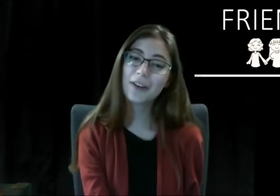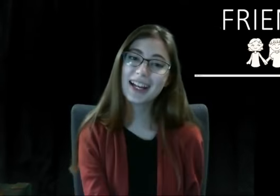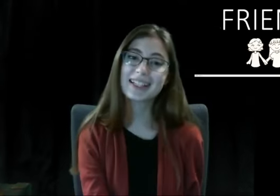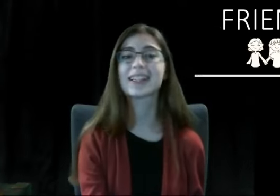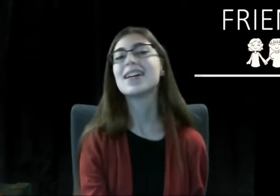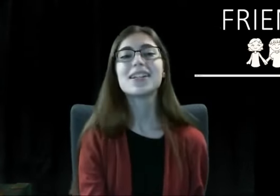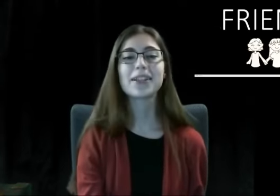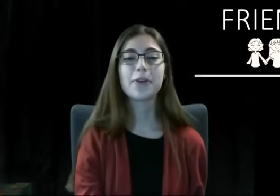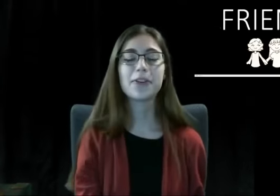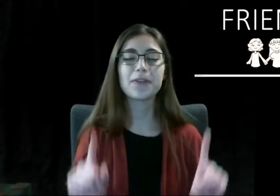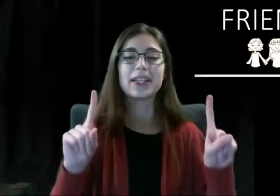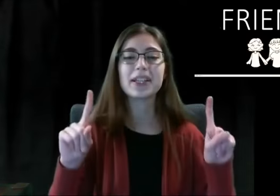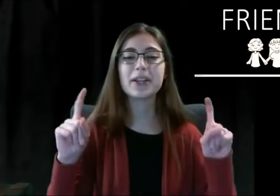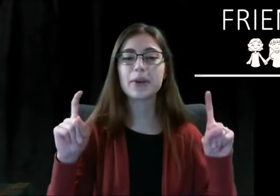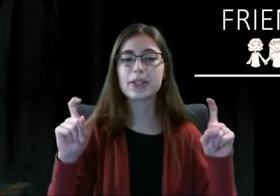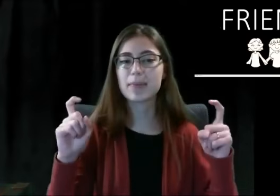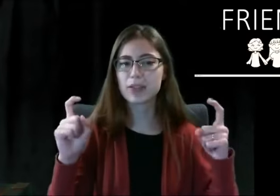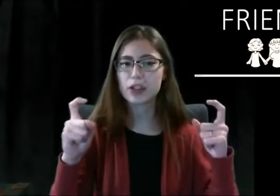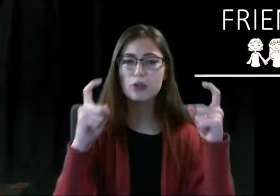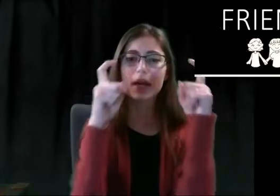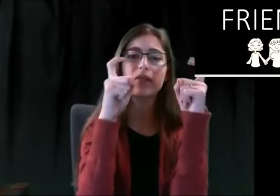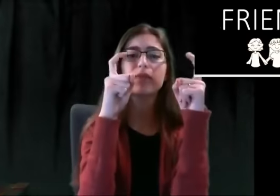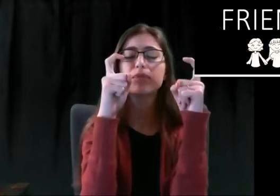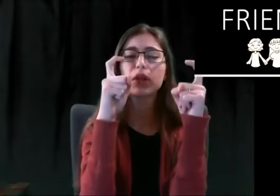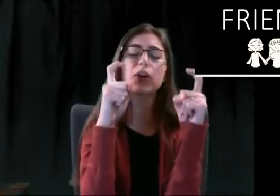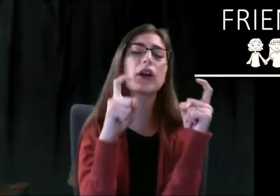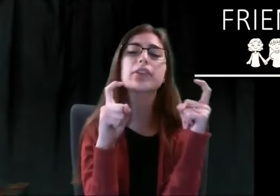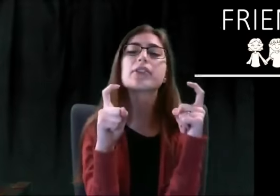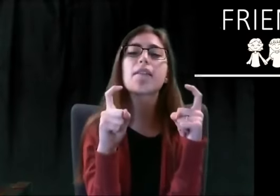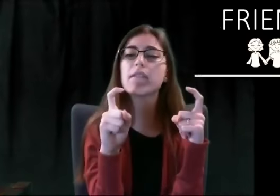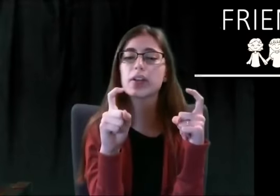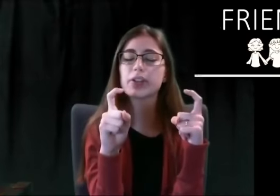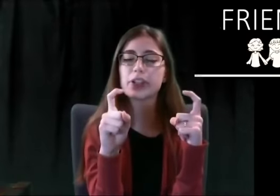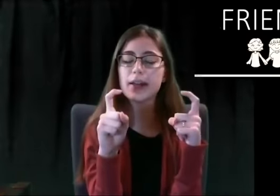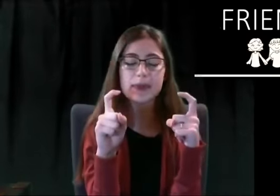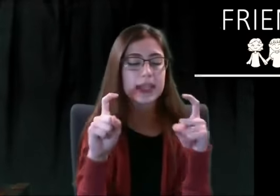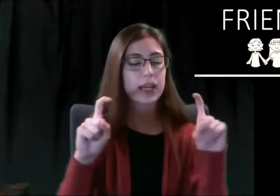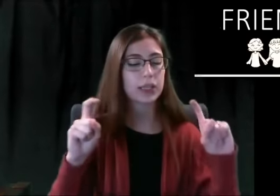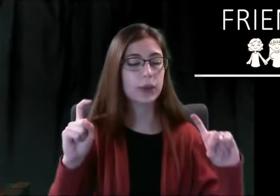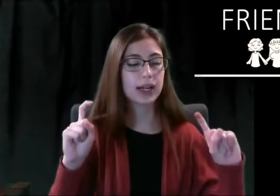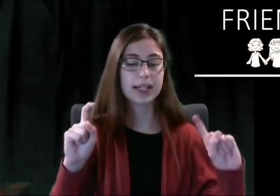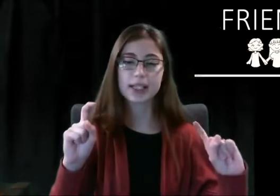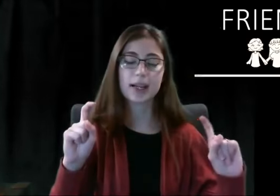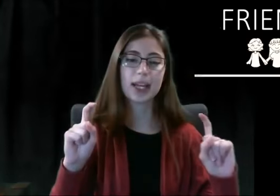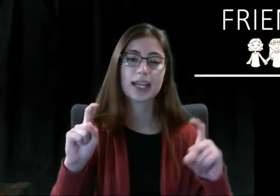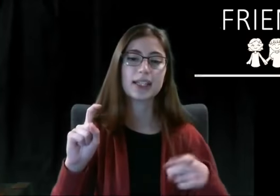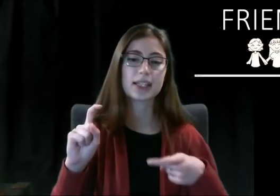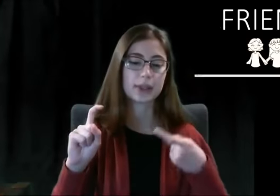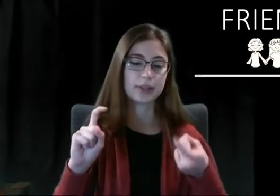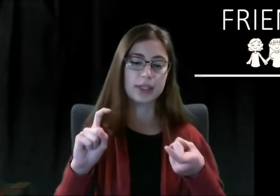Friend. So for friend, you're going to make 2 kind of crooked finger shapes. Your non-dominant hand is going to start out